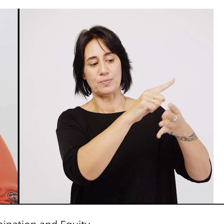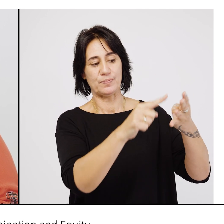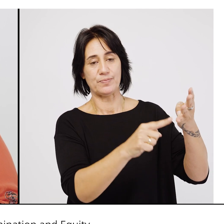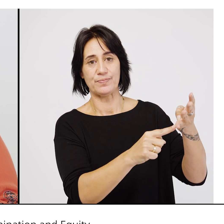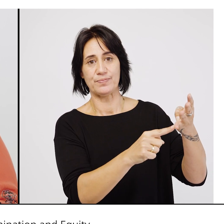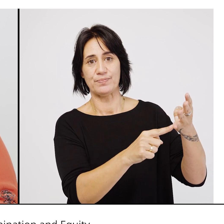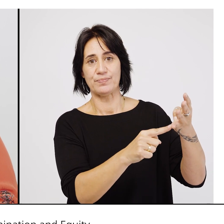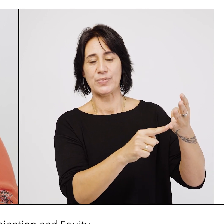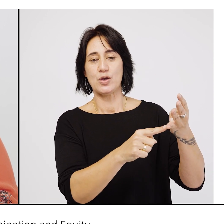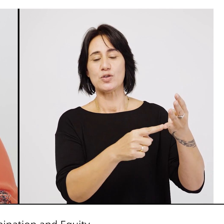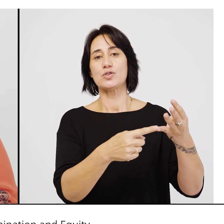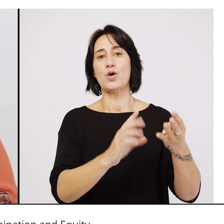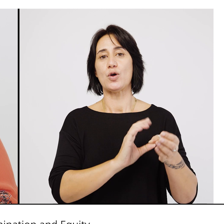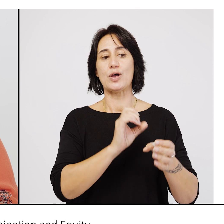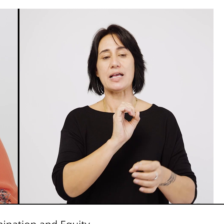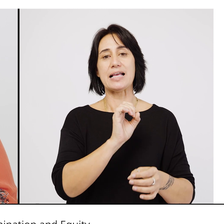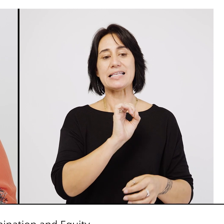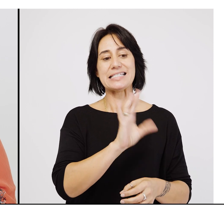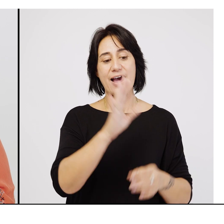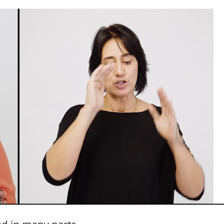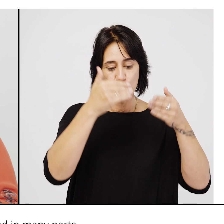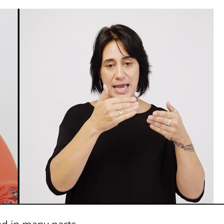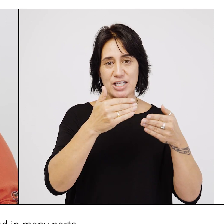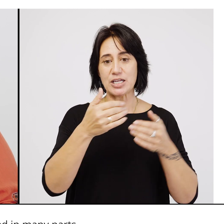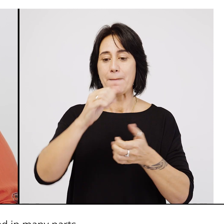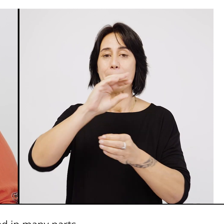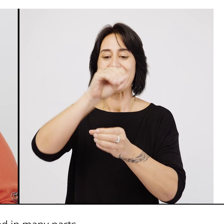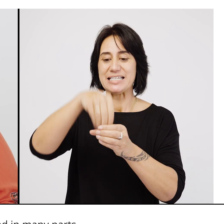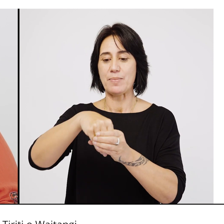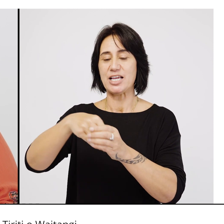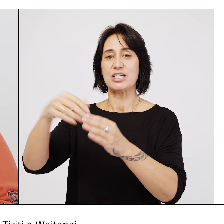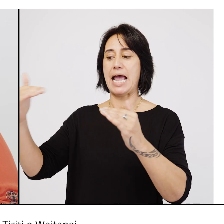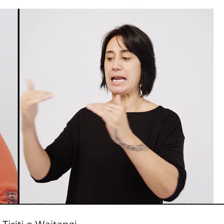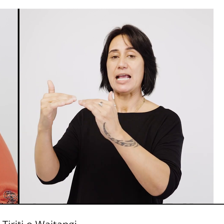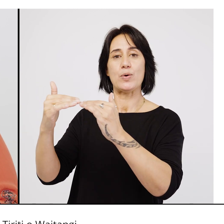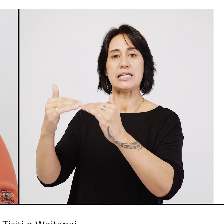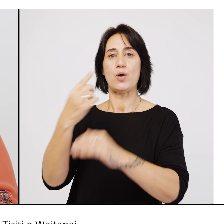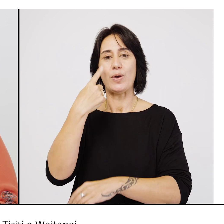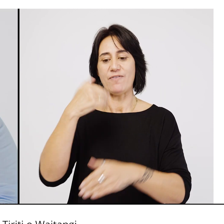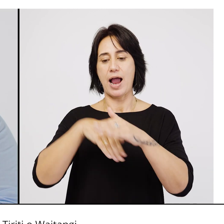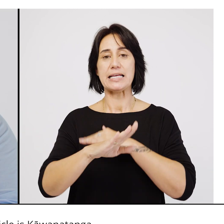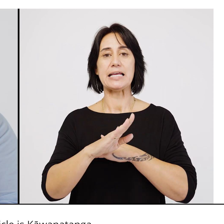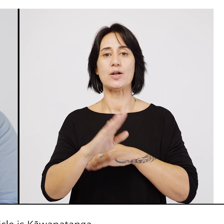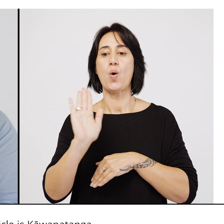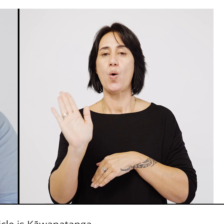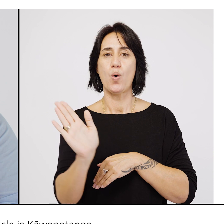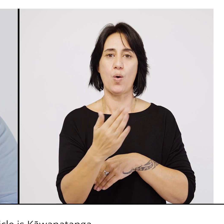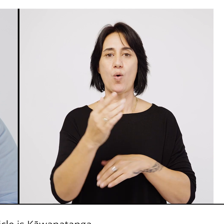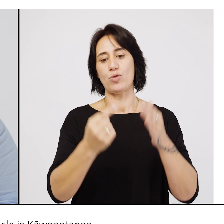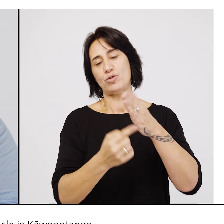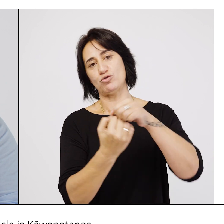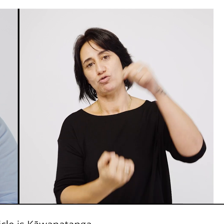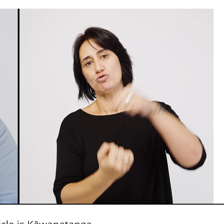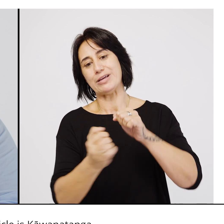participation, self-determination, and equity are found in many parts of Te Tiriti o Waitangi. The first